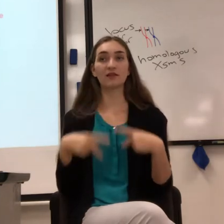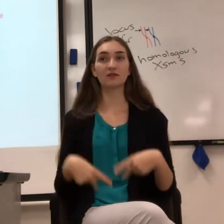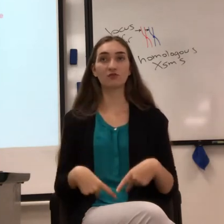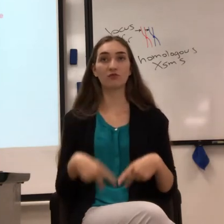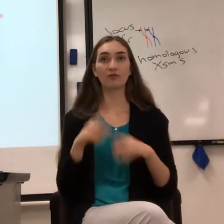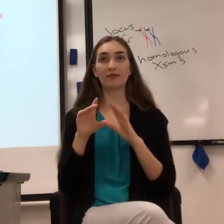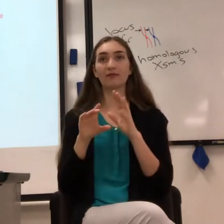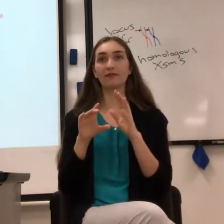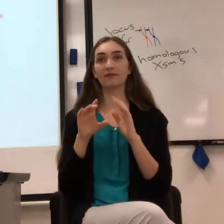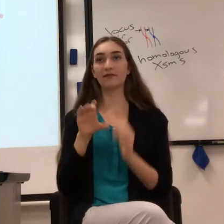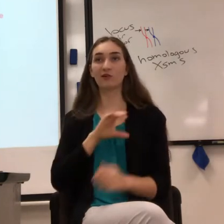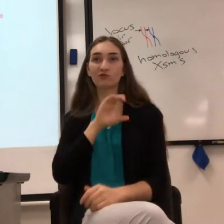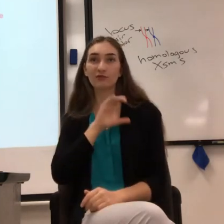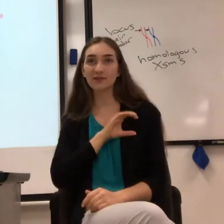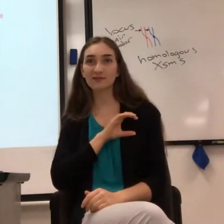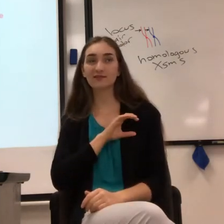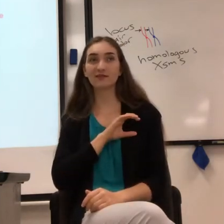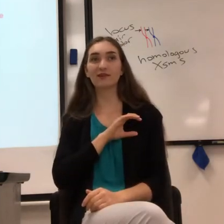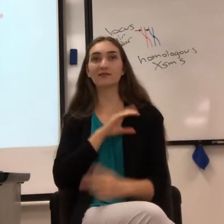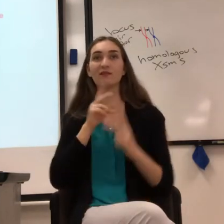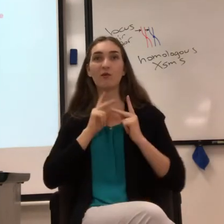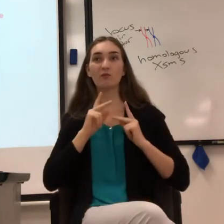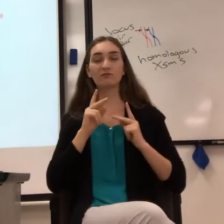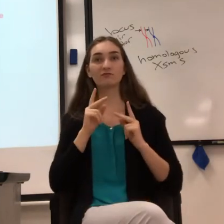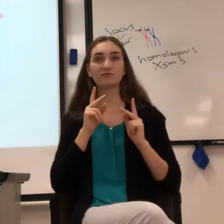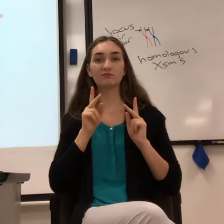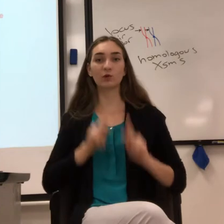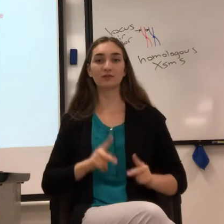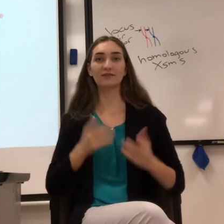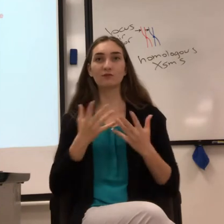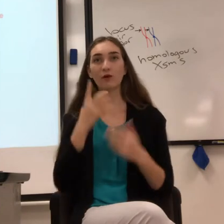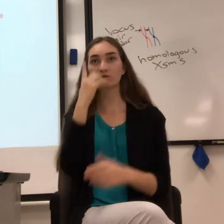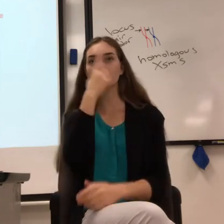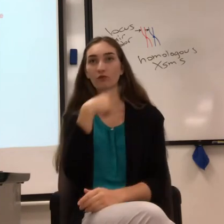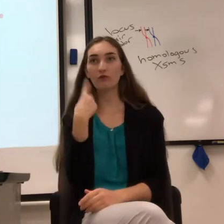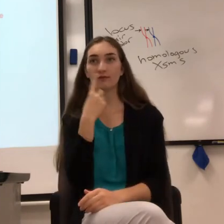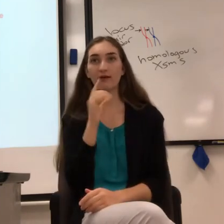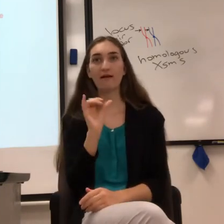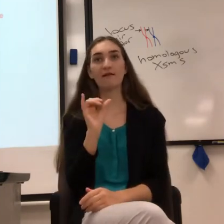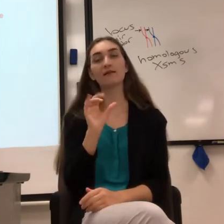physical characteristics of a person? No, just the gene for hair color.